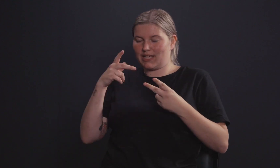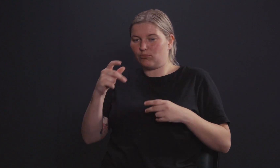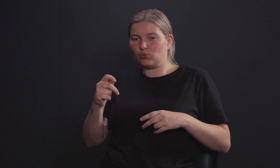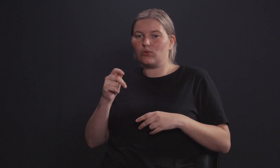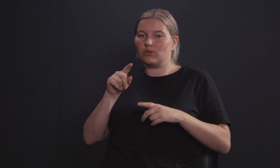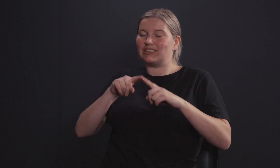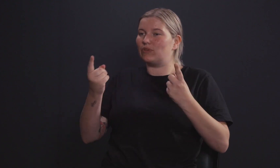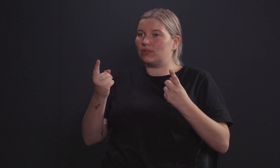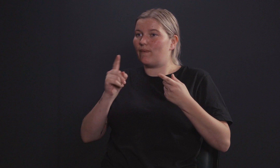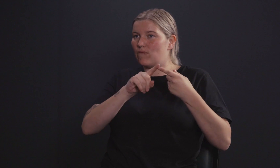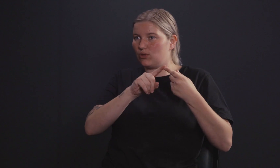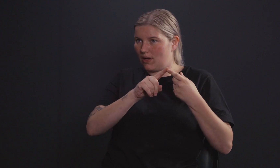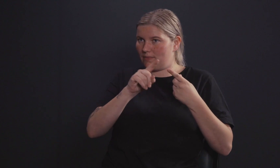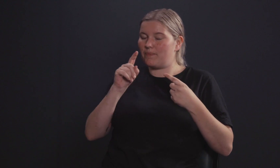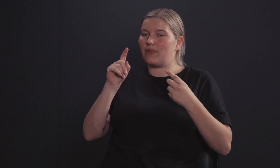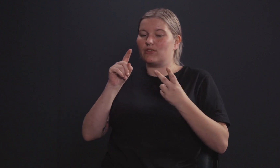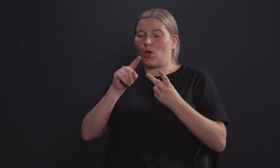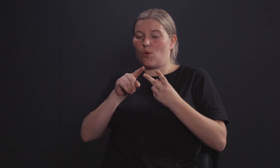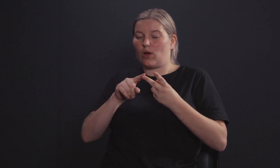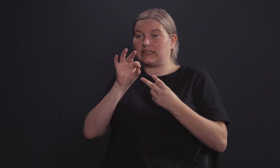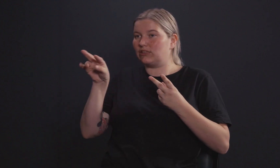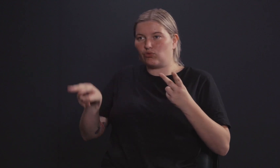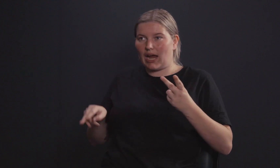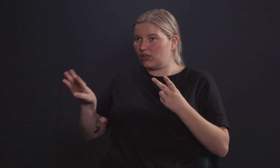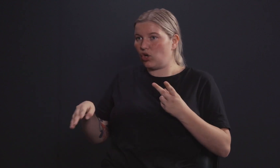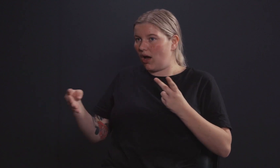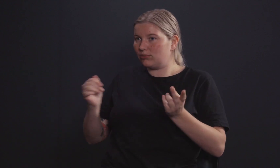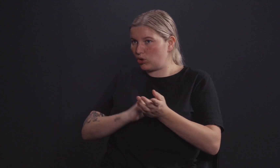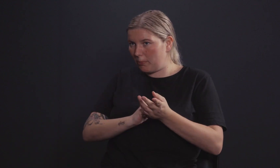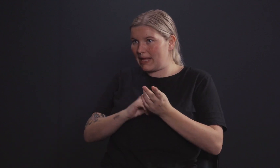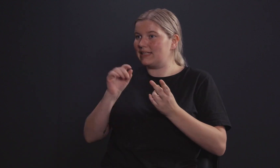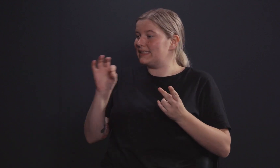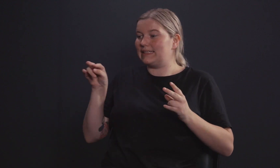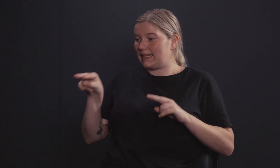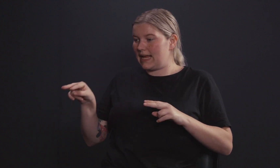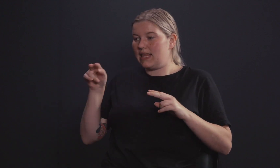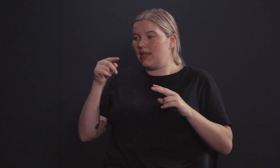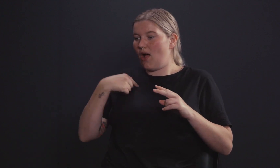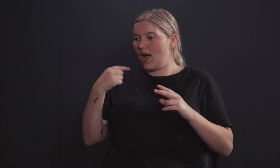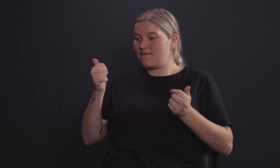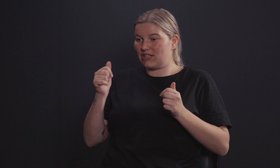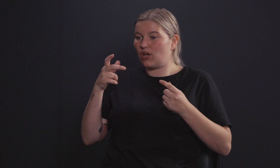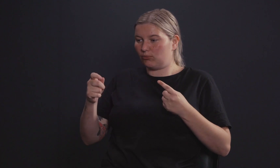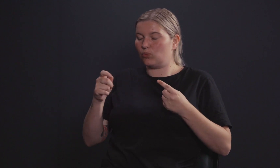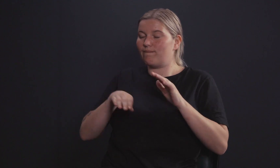who performed the top-up was a different person than the one who'd administered the initial dose, and they didn't actually read my medical records